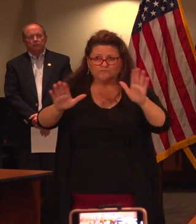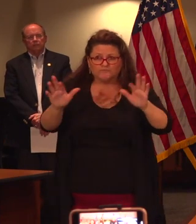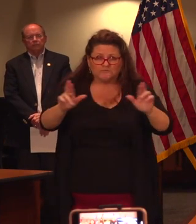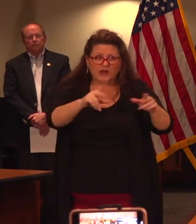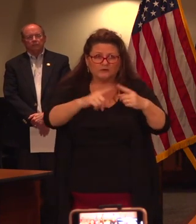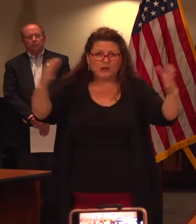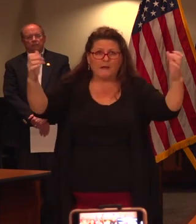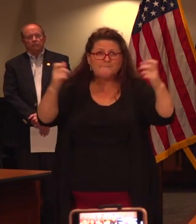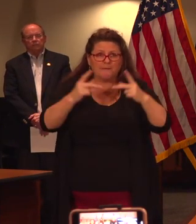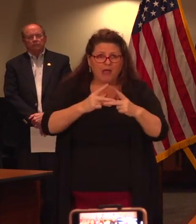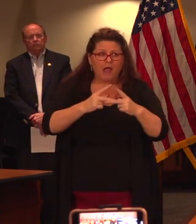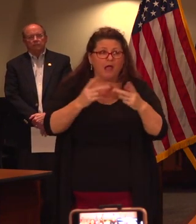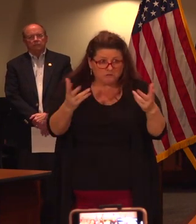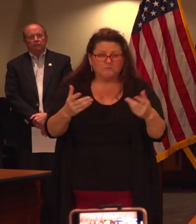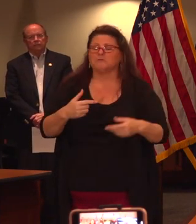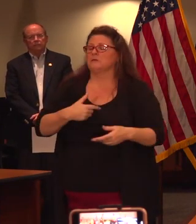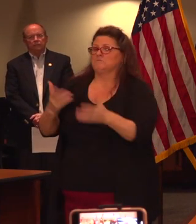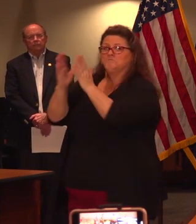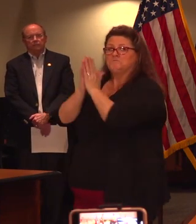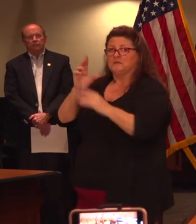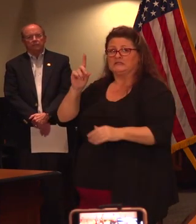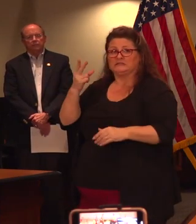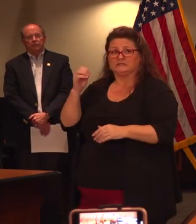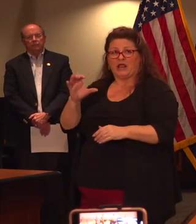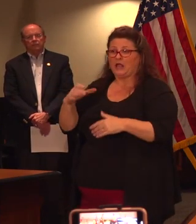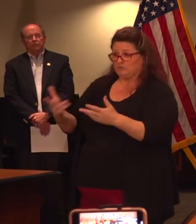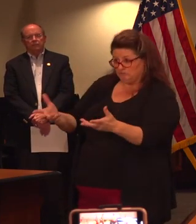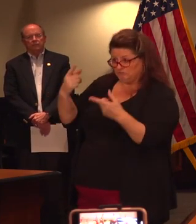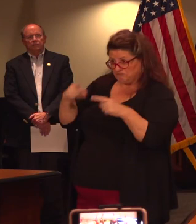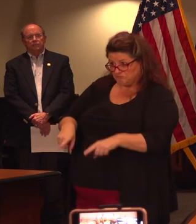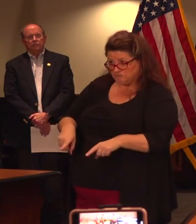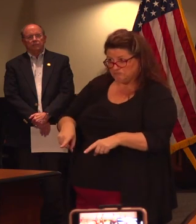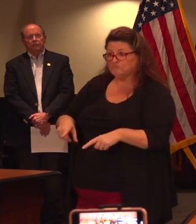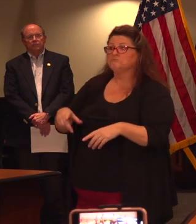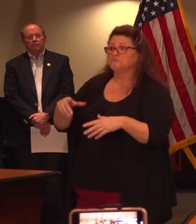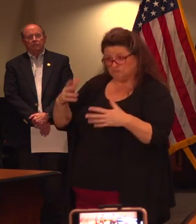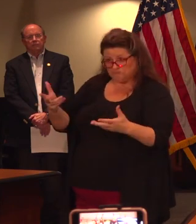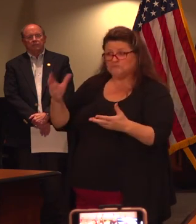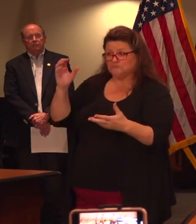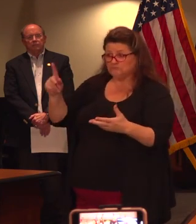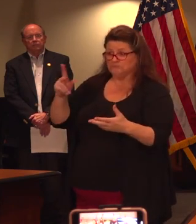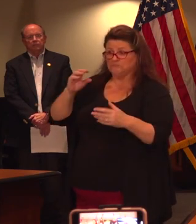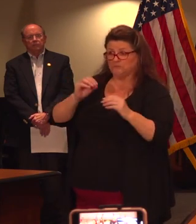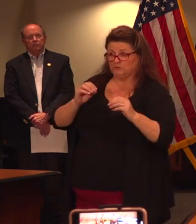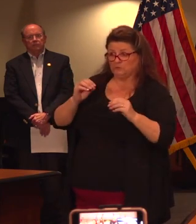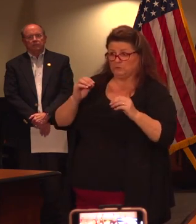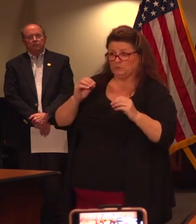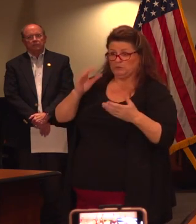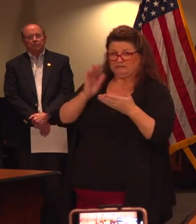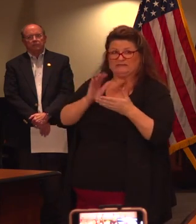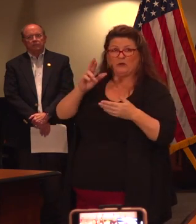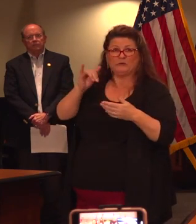from DHEC and others, and they can accommodate all of those things at very much less risk than they could if